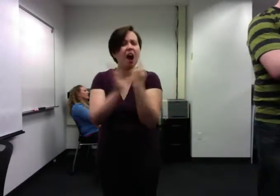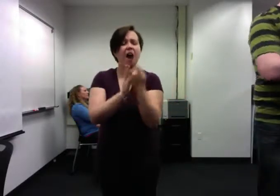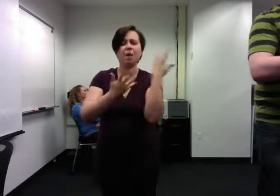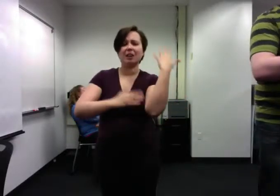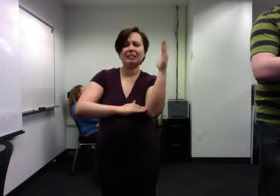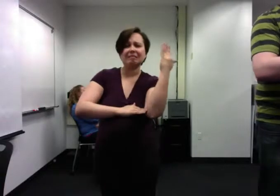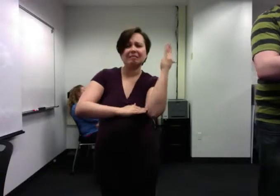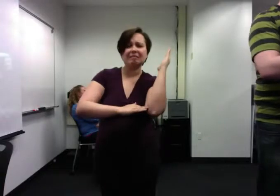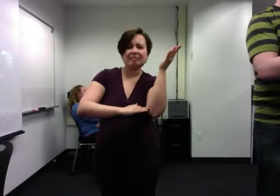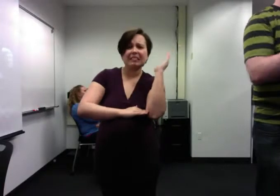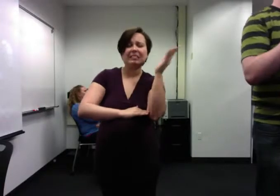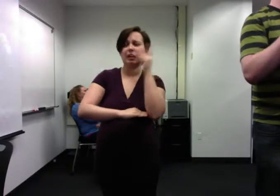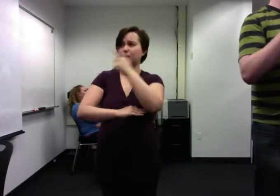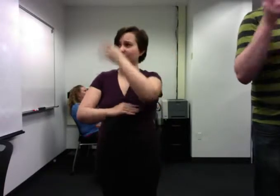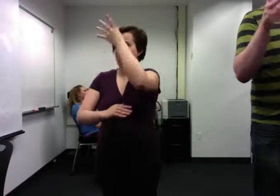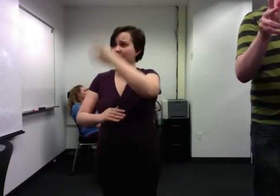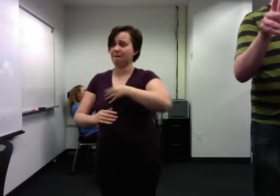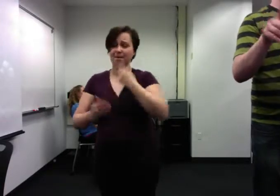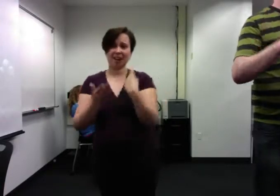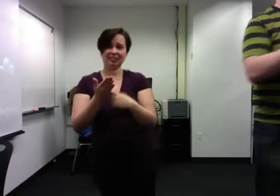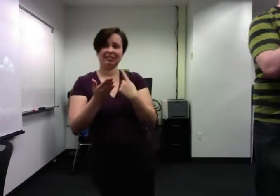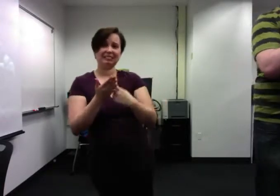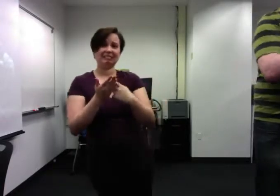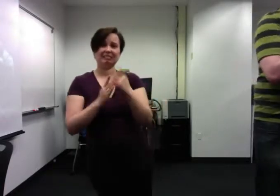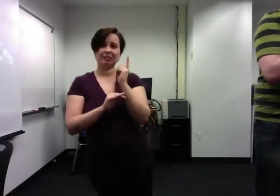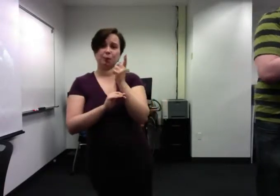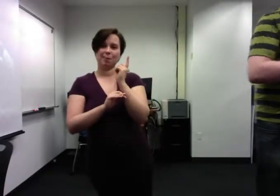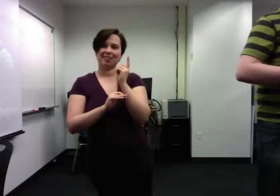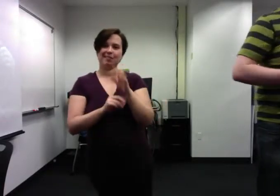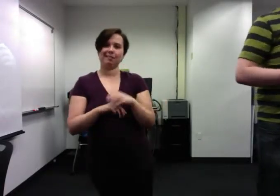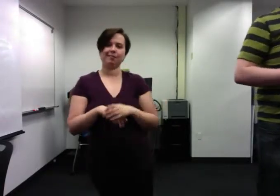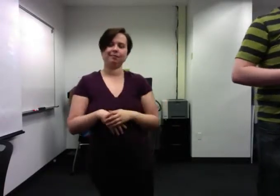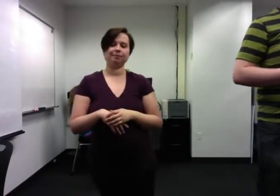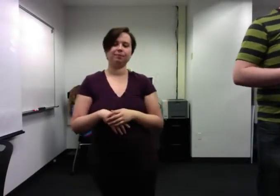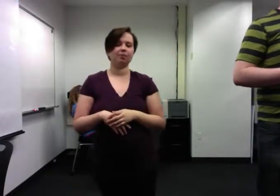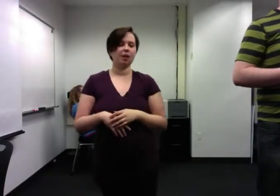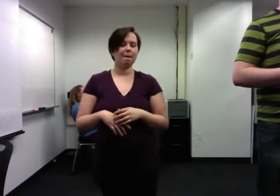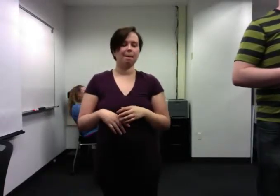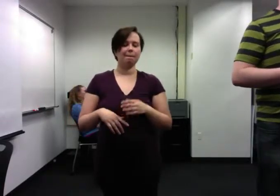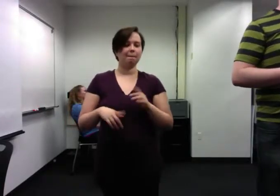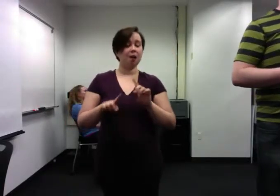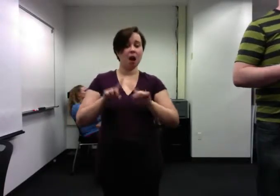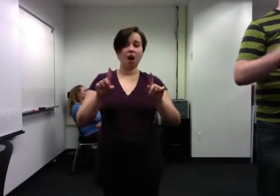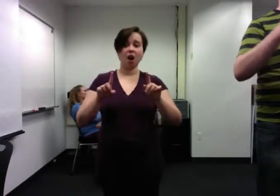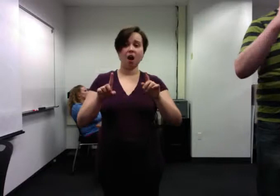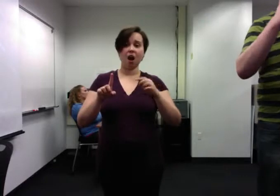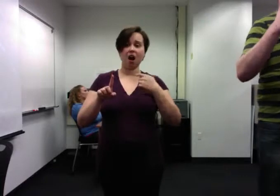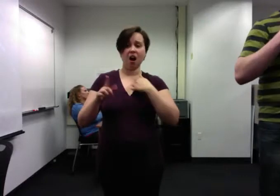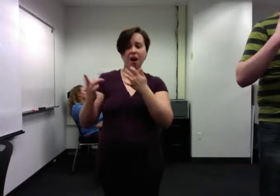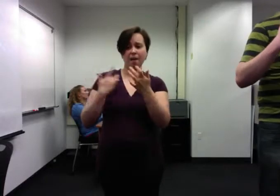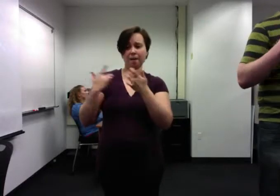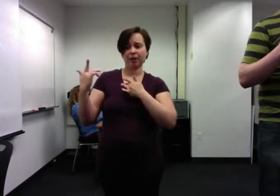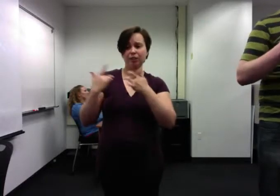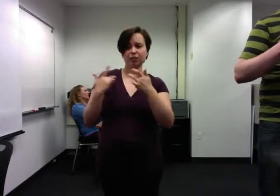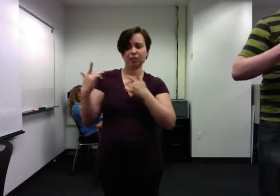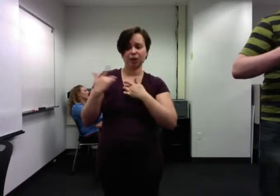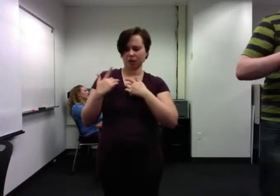But you know, the reason is that I'm really concerned about the fact that we all need this thing so much and crave this thing so